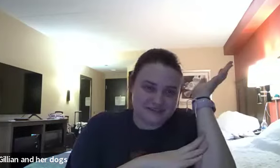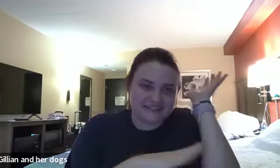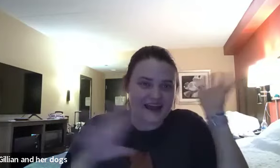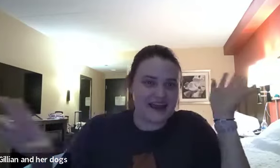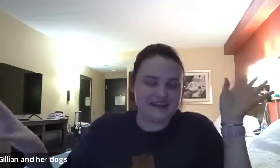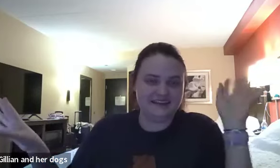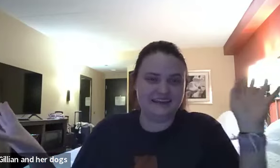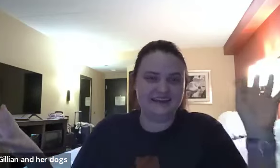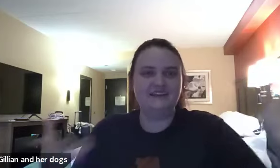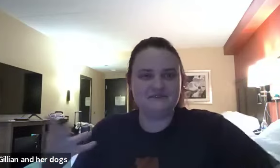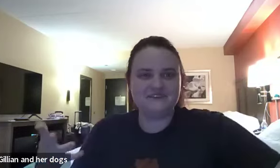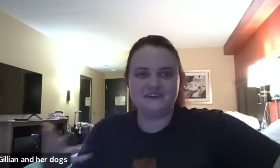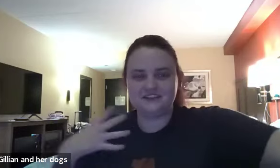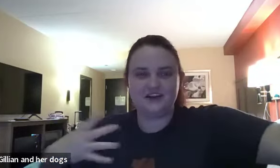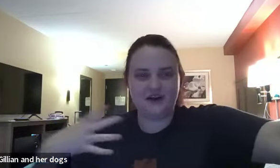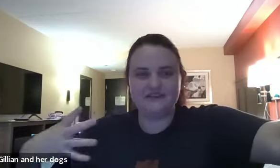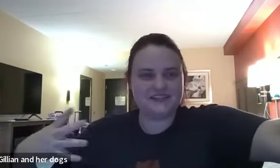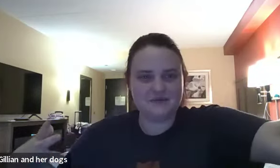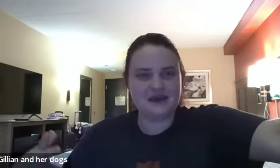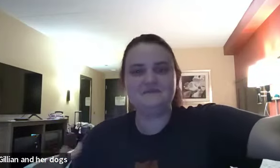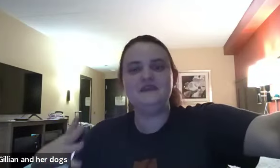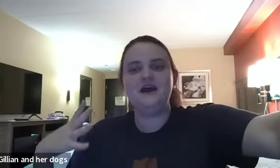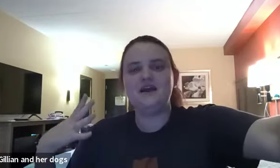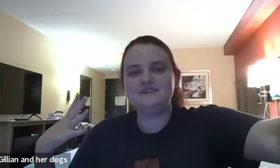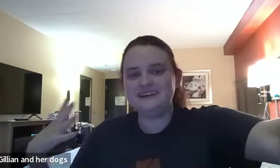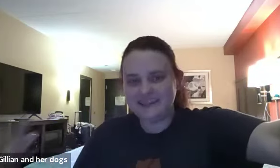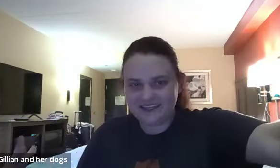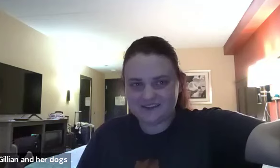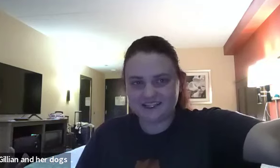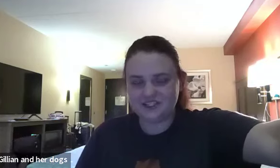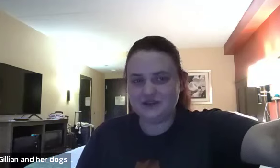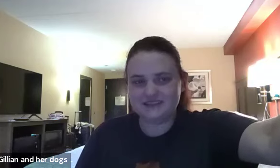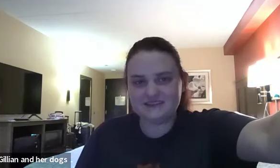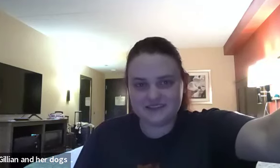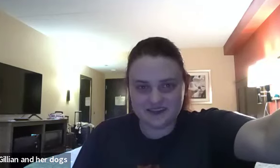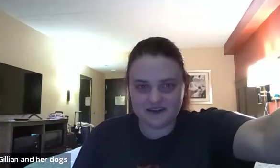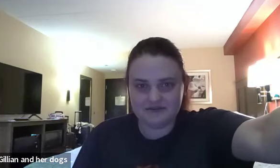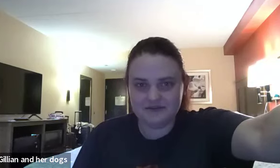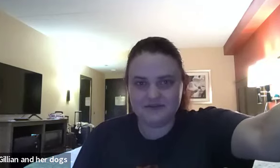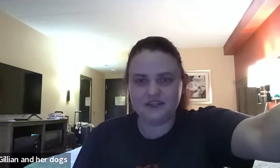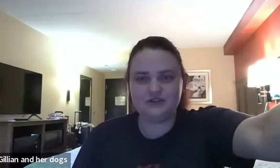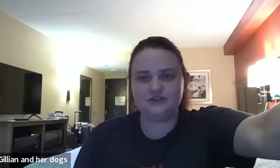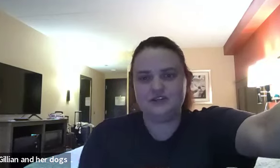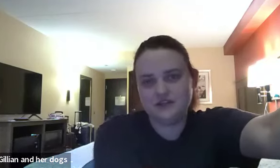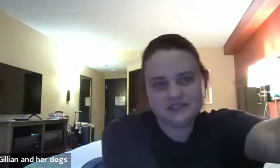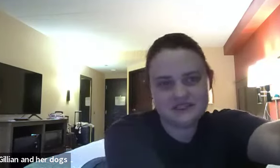this. Again, I love this stuff. I could talk all the time about it. Are there any other signs you guys can think of that you're curious